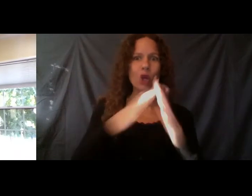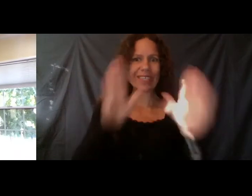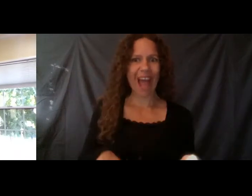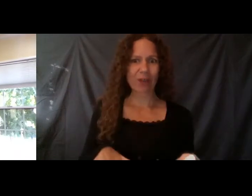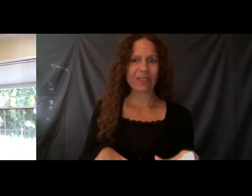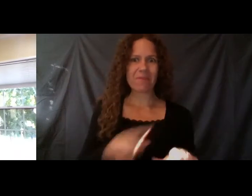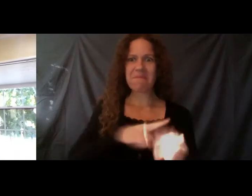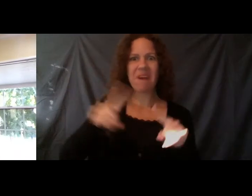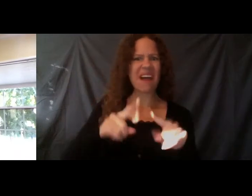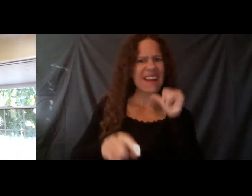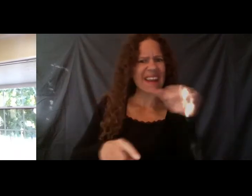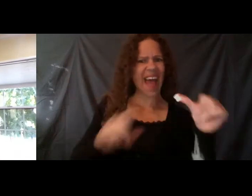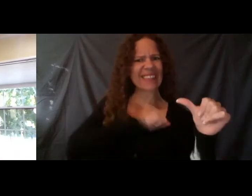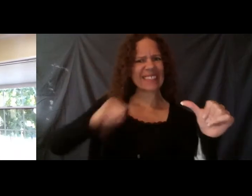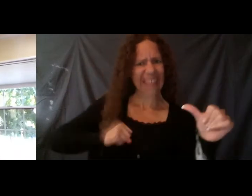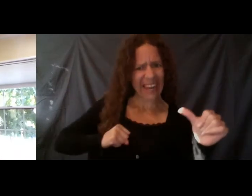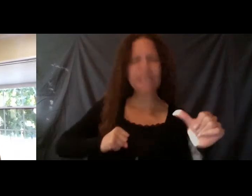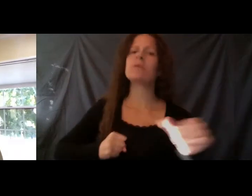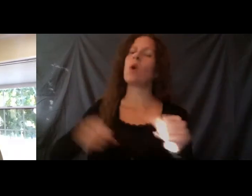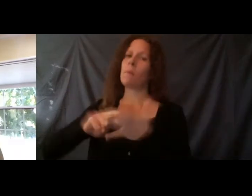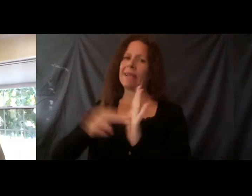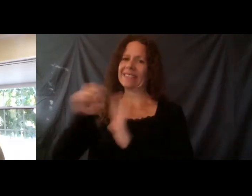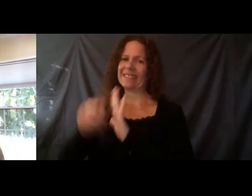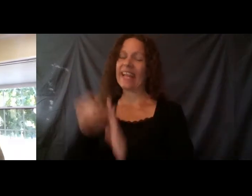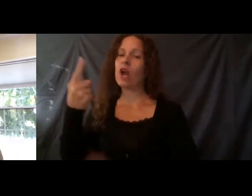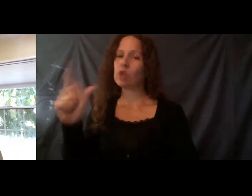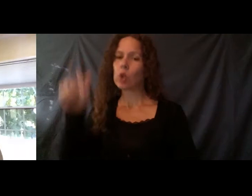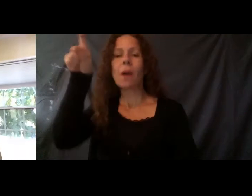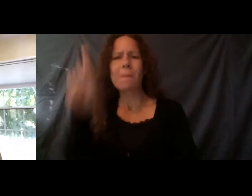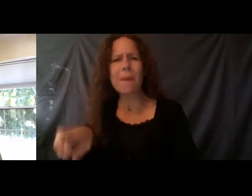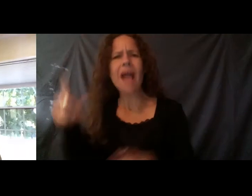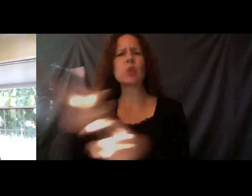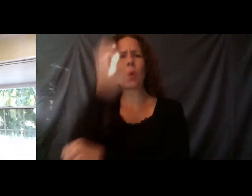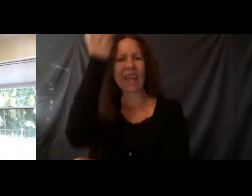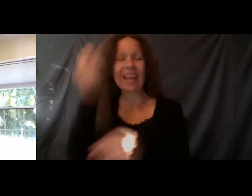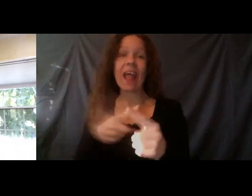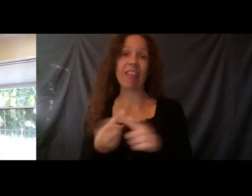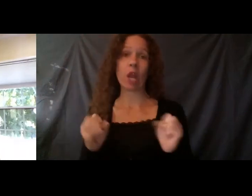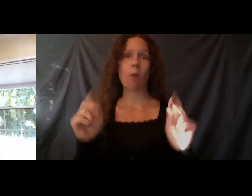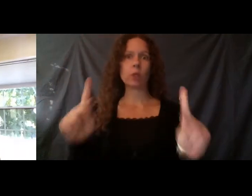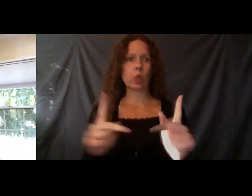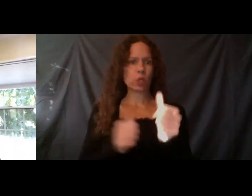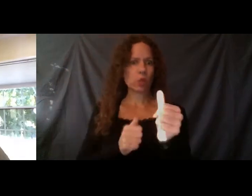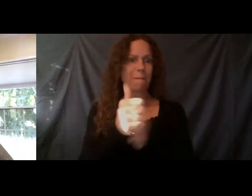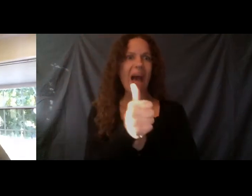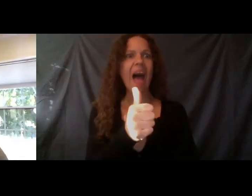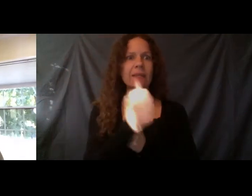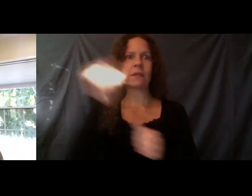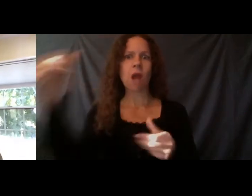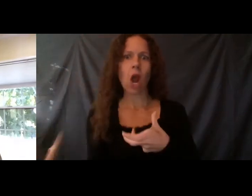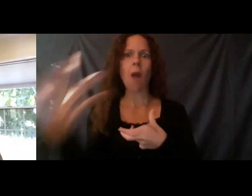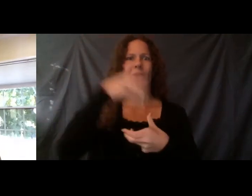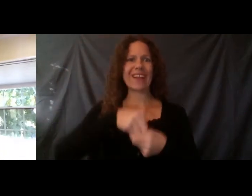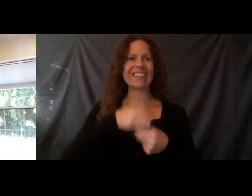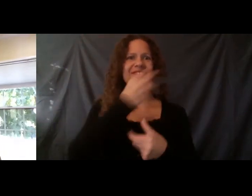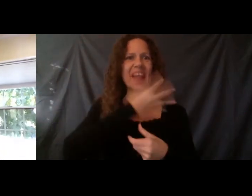Georgia. And this will give us the opportunity to pass finally comprehensive immigration reform.